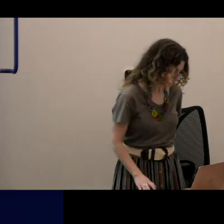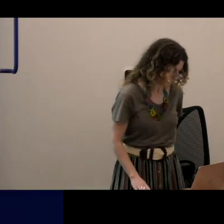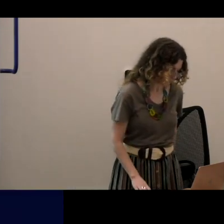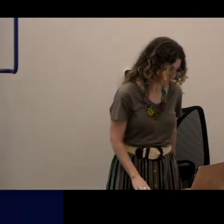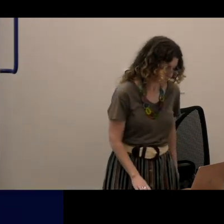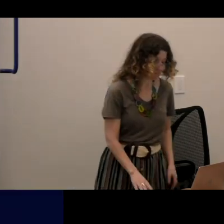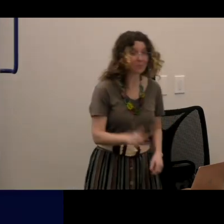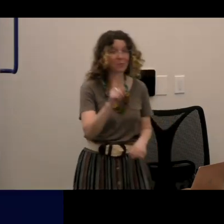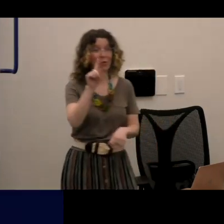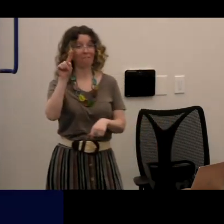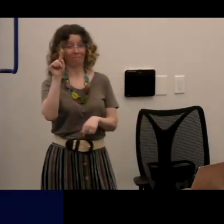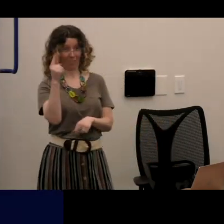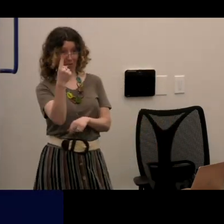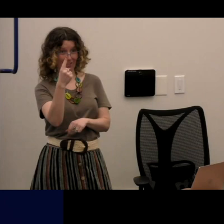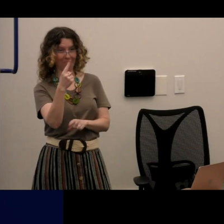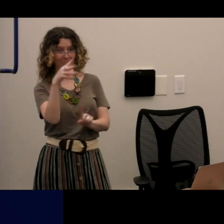that.